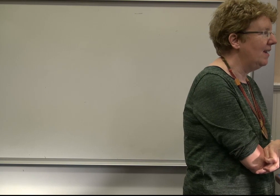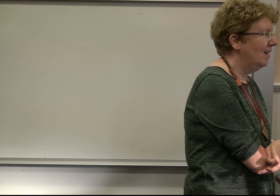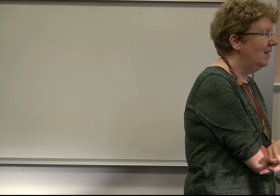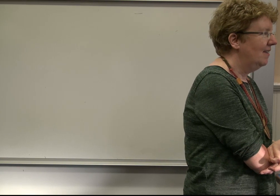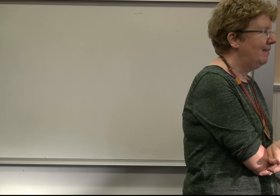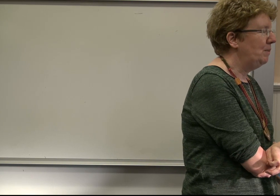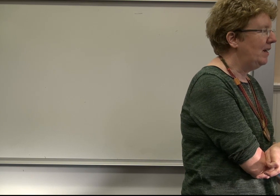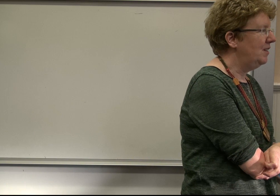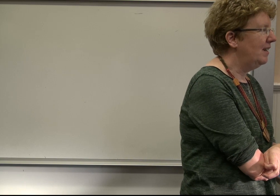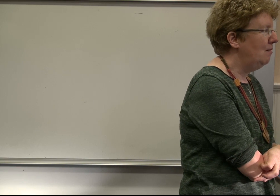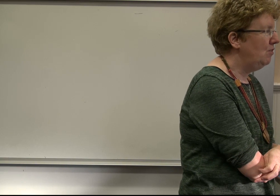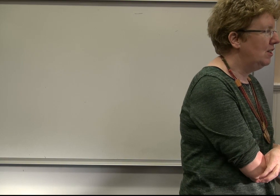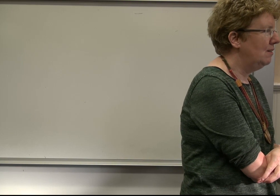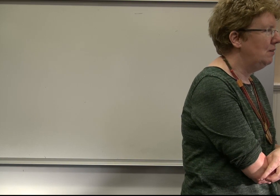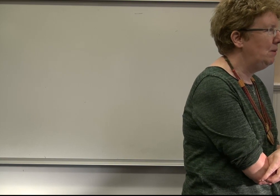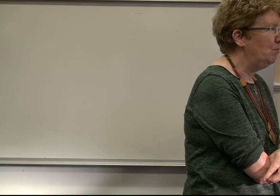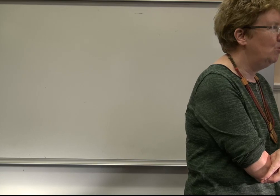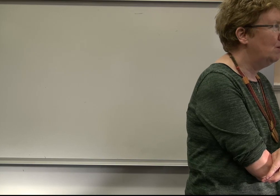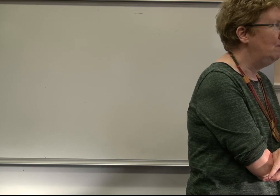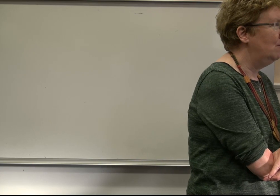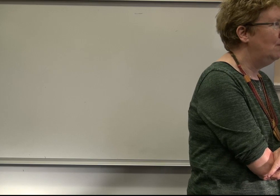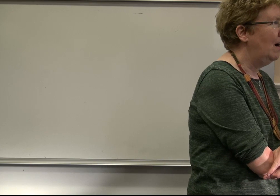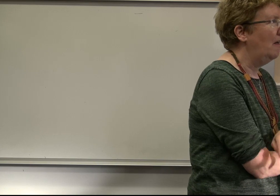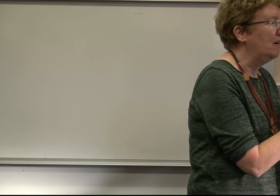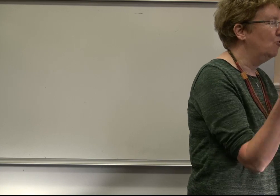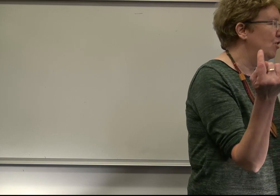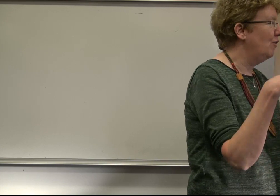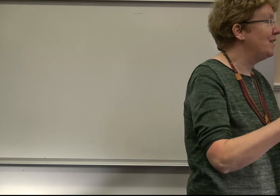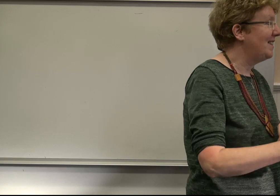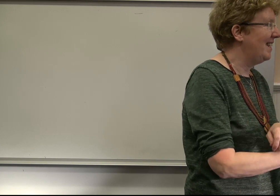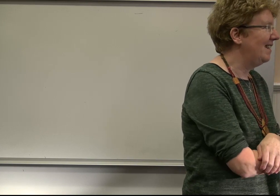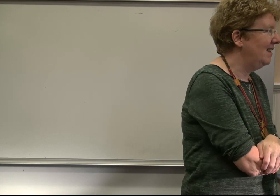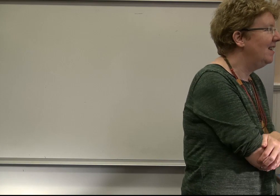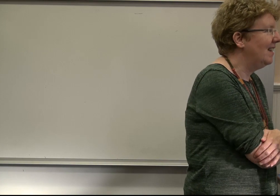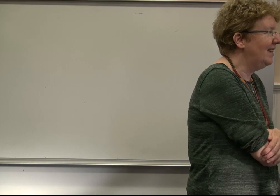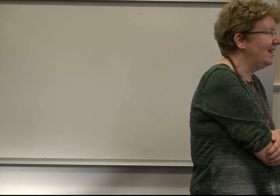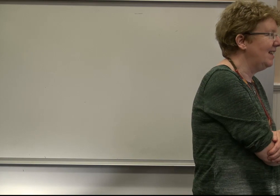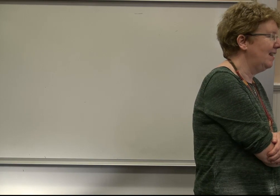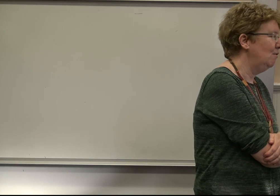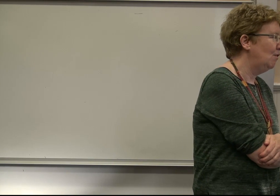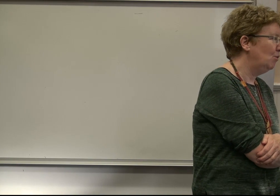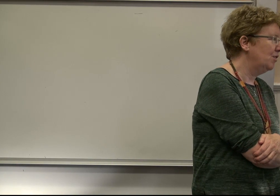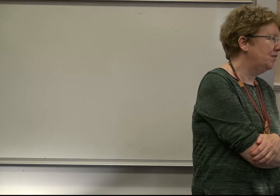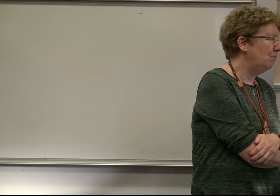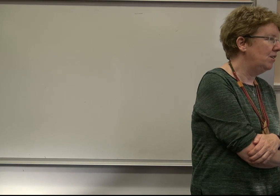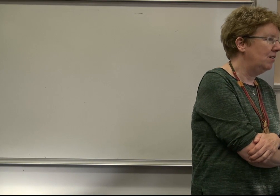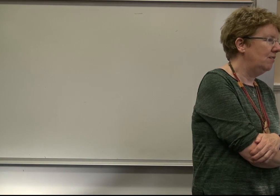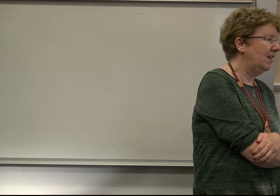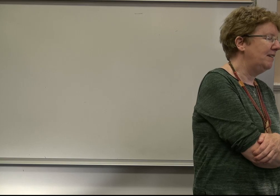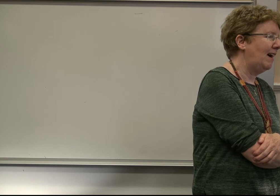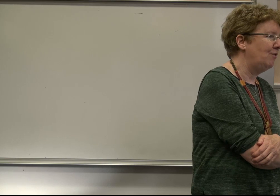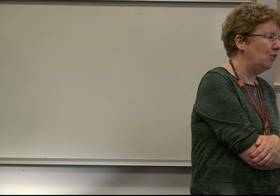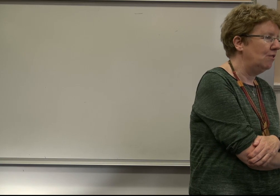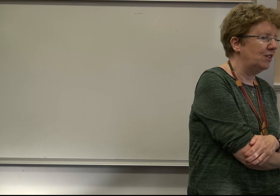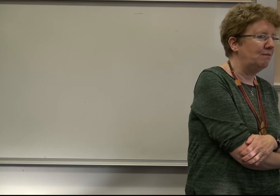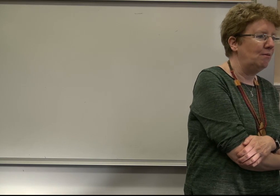day. Okay, That yeah. would be ideal. I'm doing something with people who are coming from other countries on the Saturday night, Right. in case they're staying over and want Okay. someone to. They